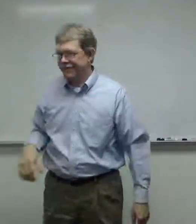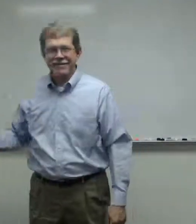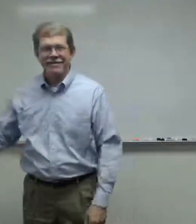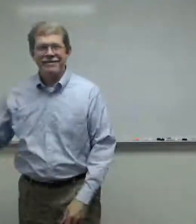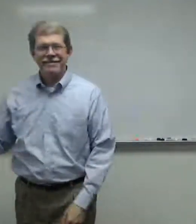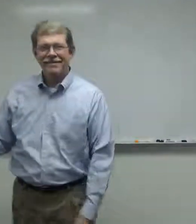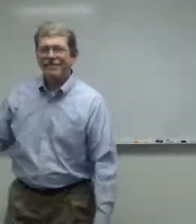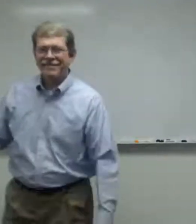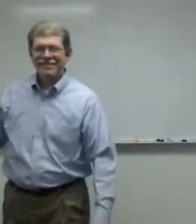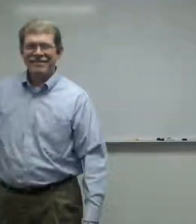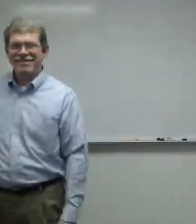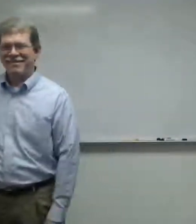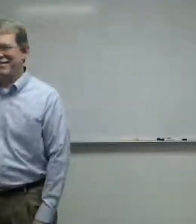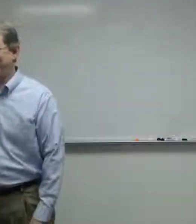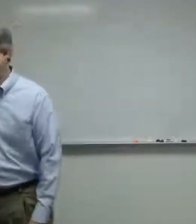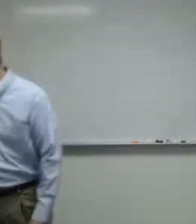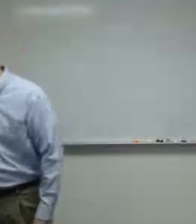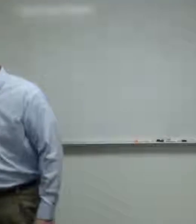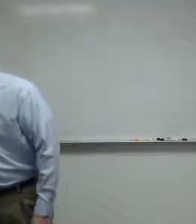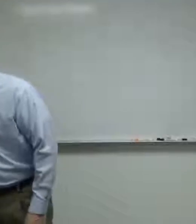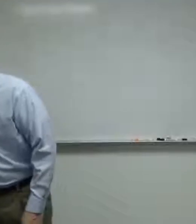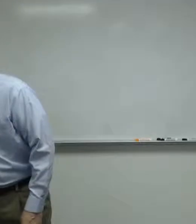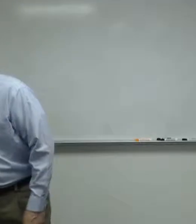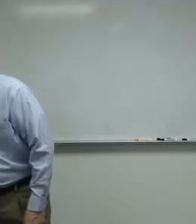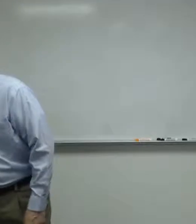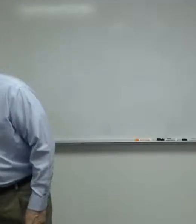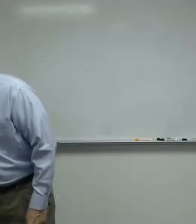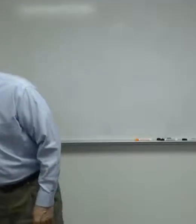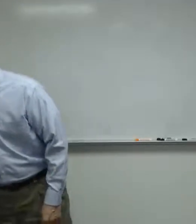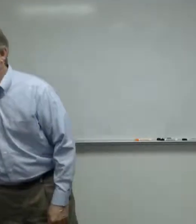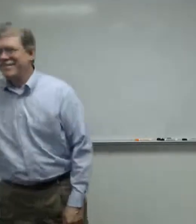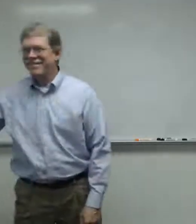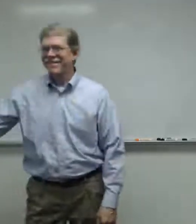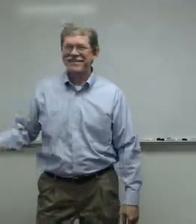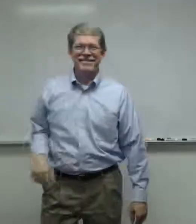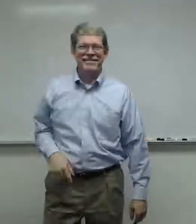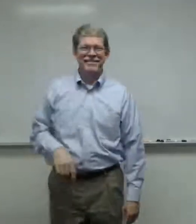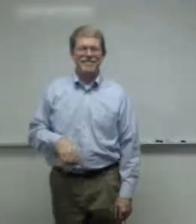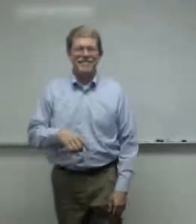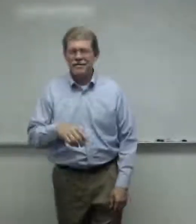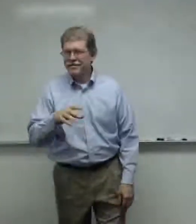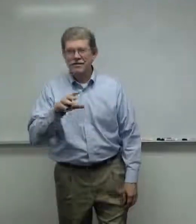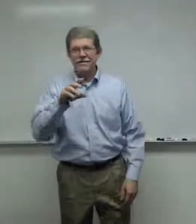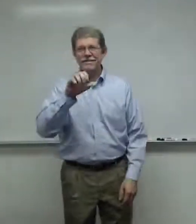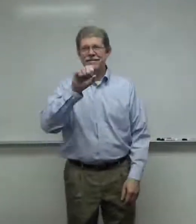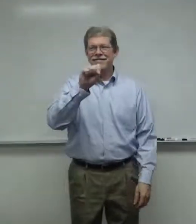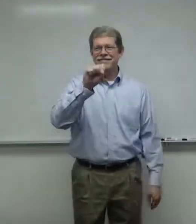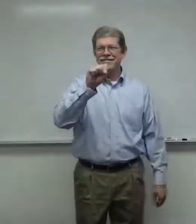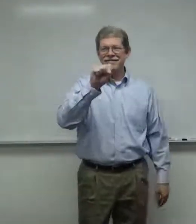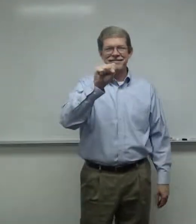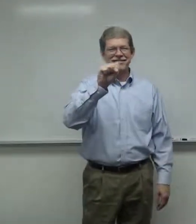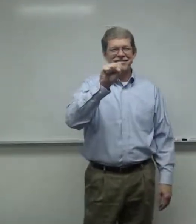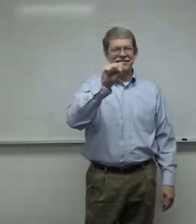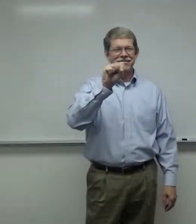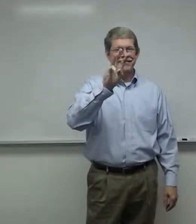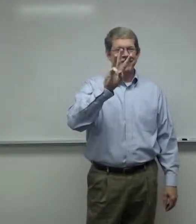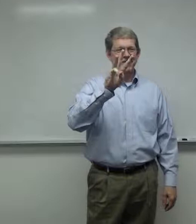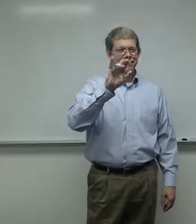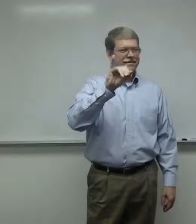some comments. They've watched this video on YouTube and send some comments and put me in my place. I don't know.